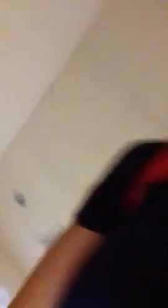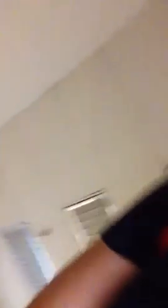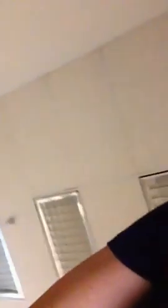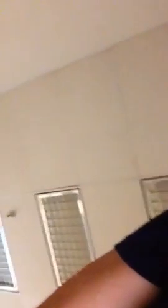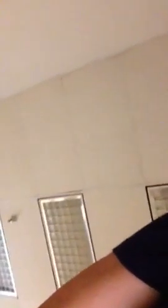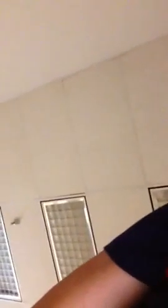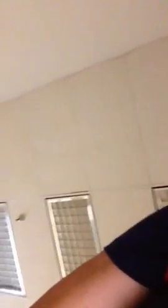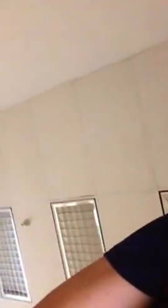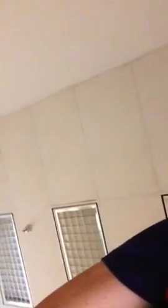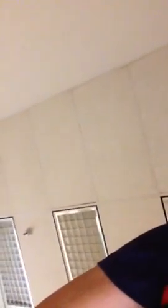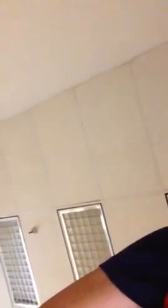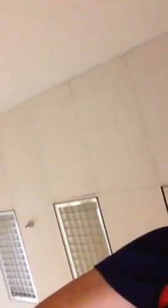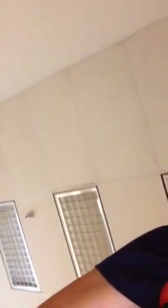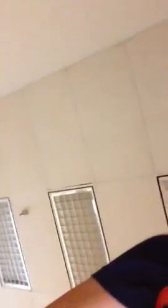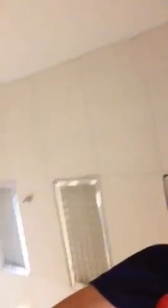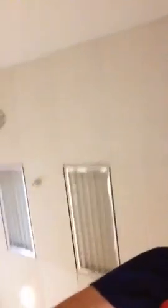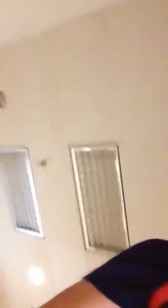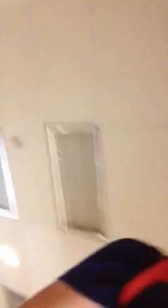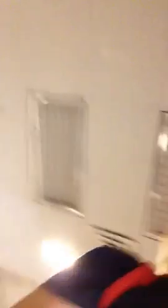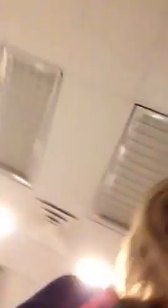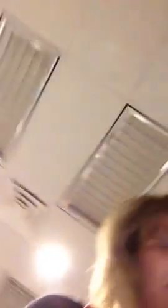I haven't done that since ASL 2. Oh, man.